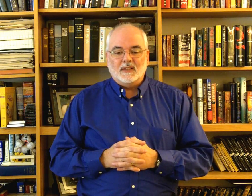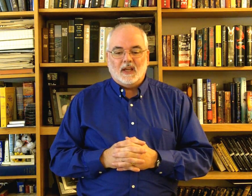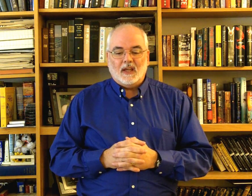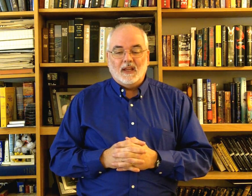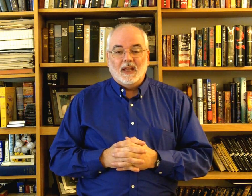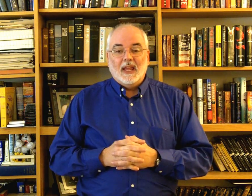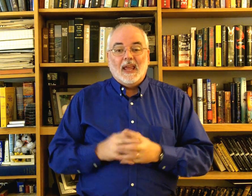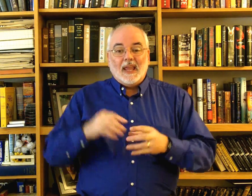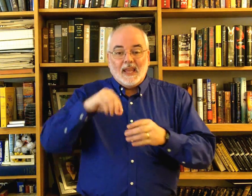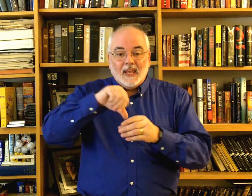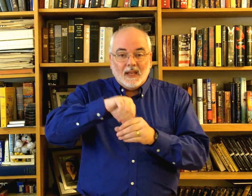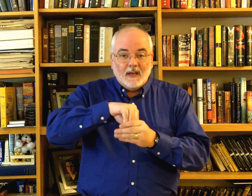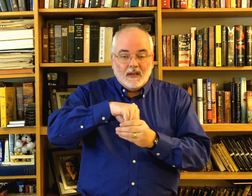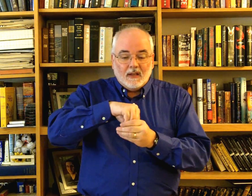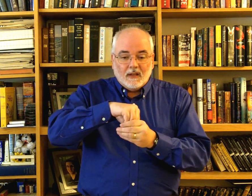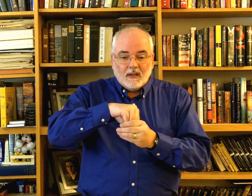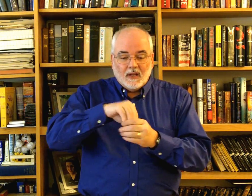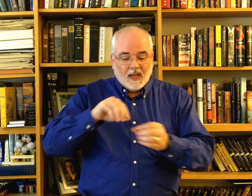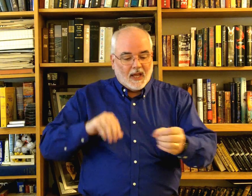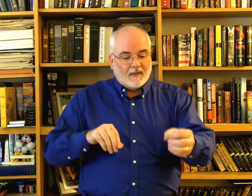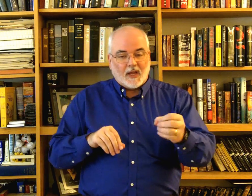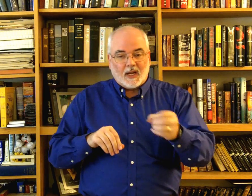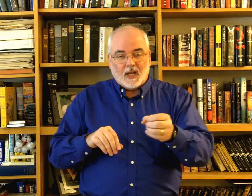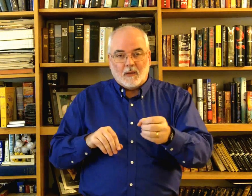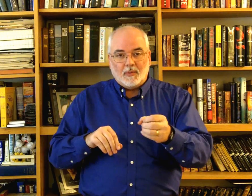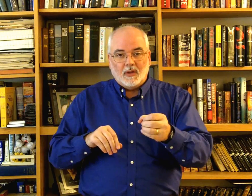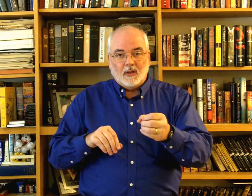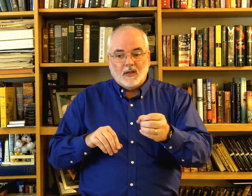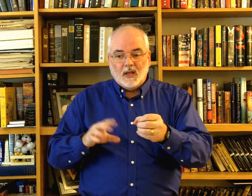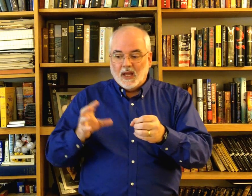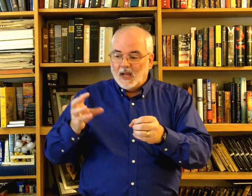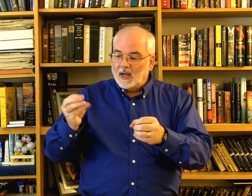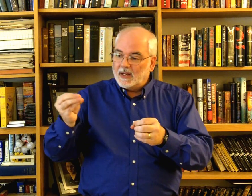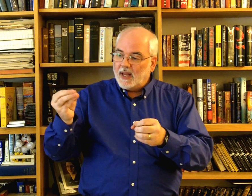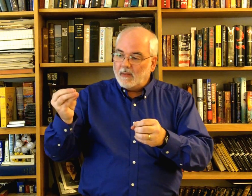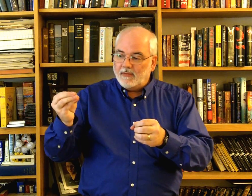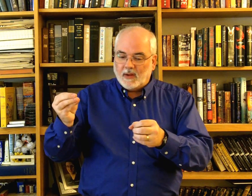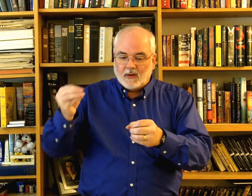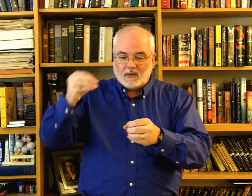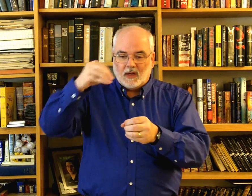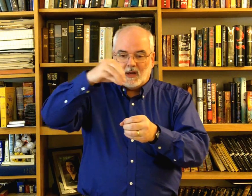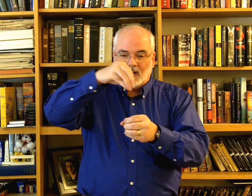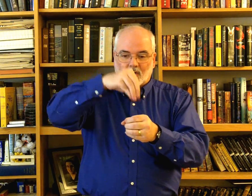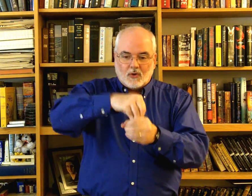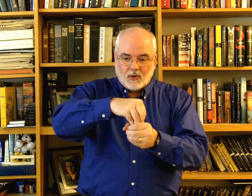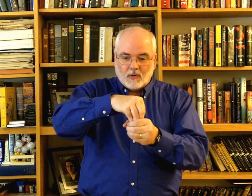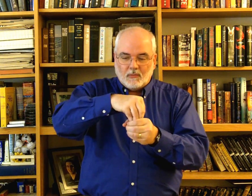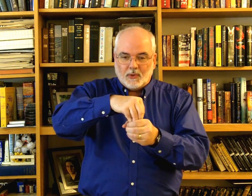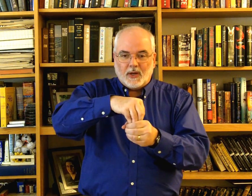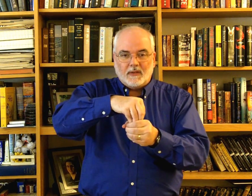Okay. In, I've got a cup. I'm going to take my finger and I'm going to put it in the